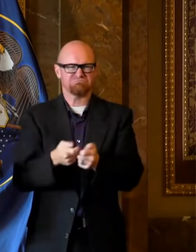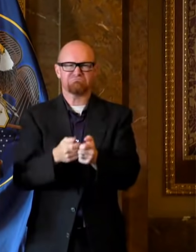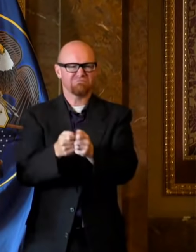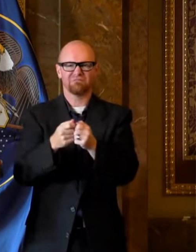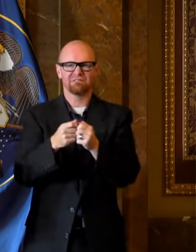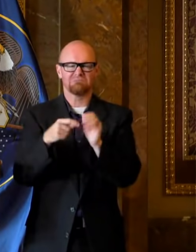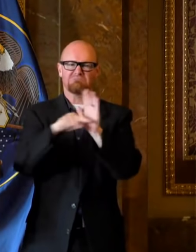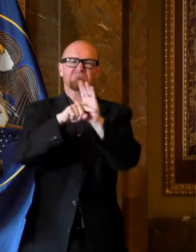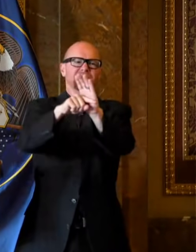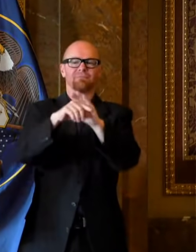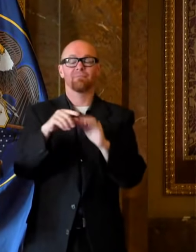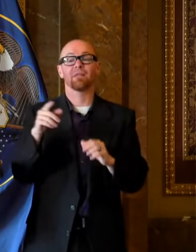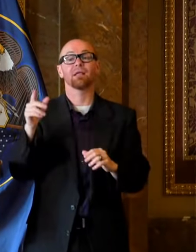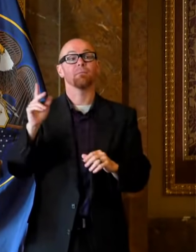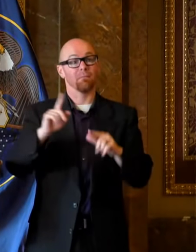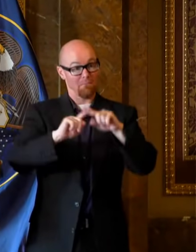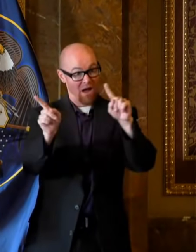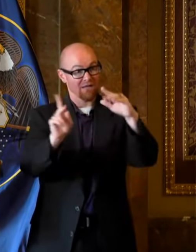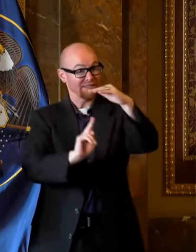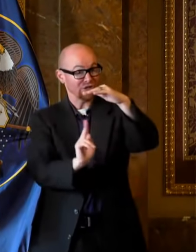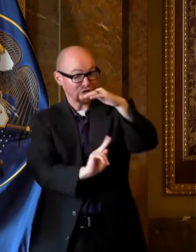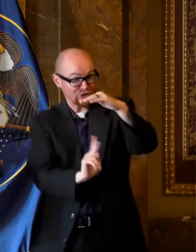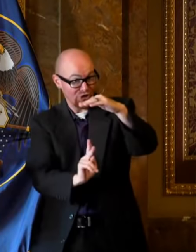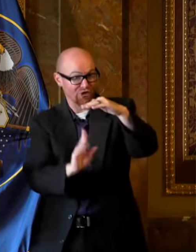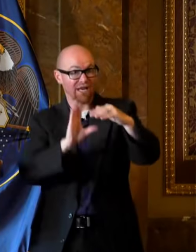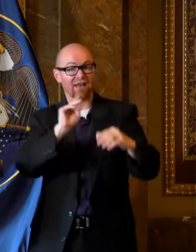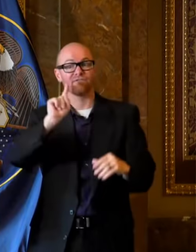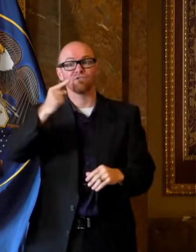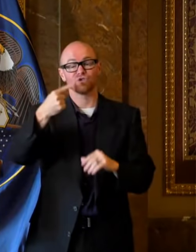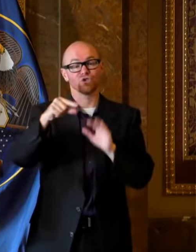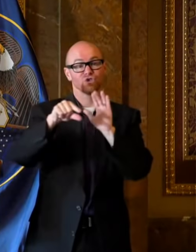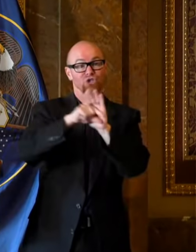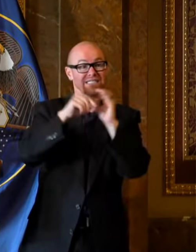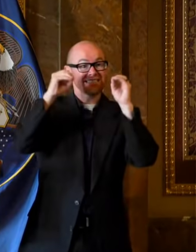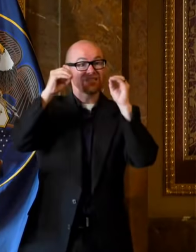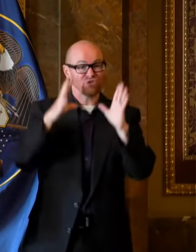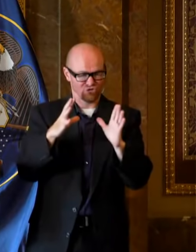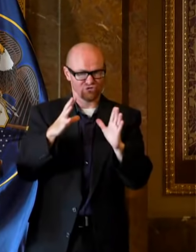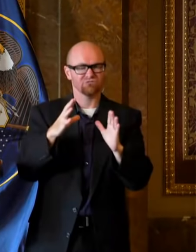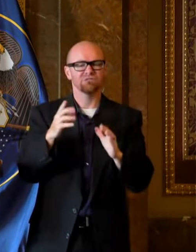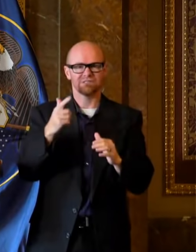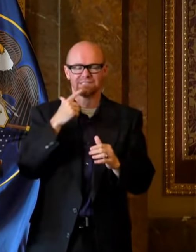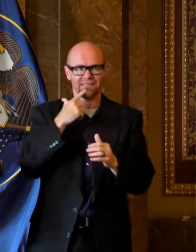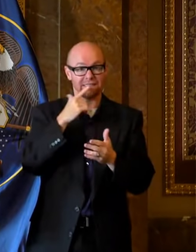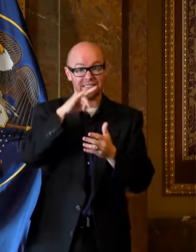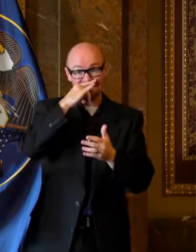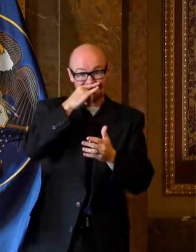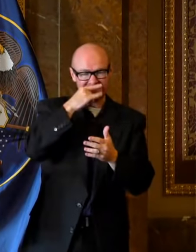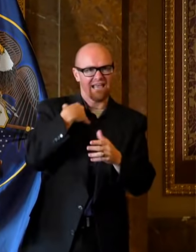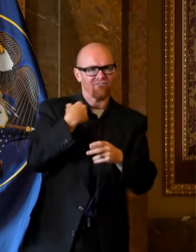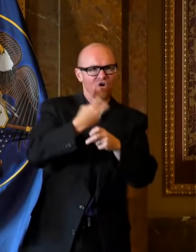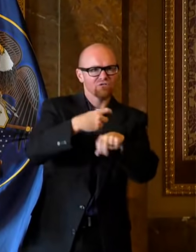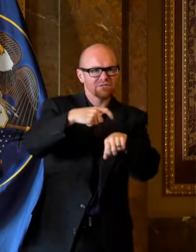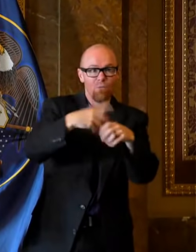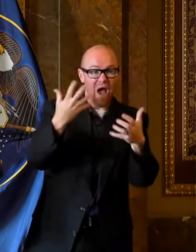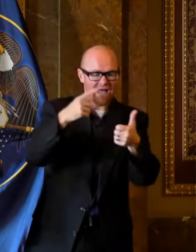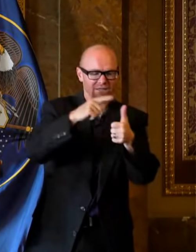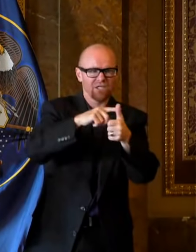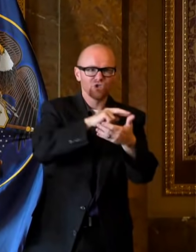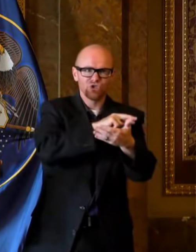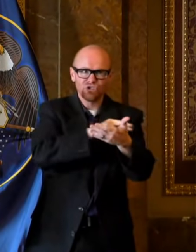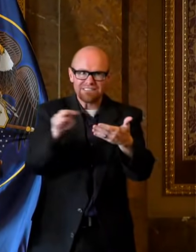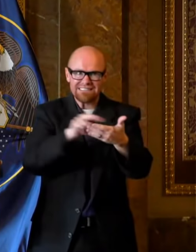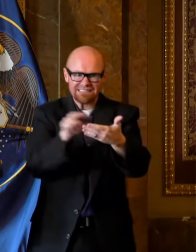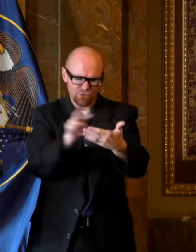first grade teachers who are deeply concerned about kids' abilities to read and their